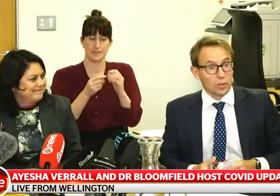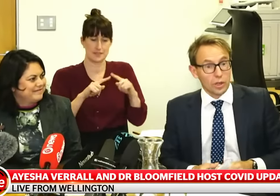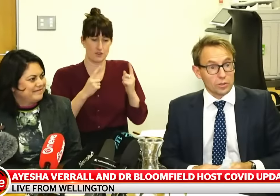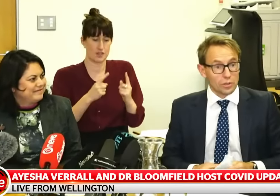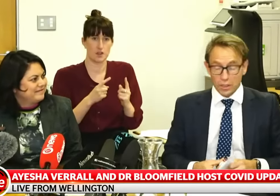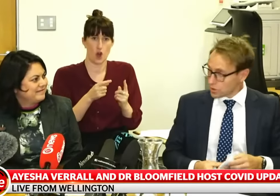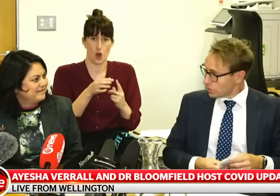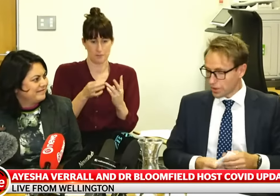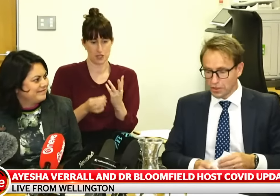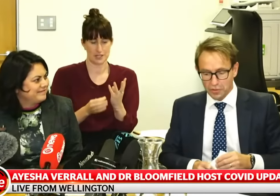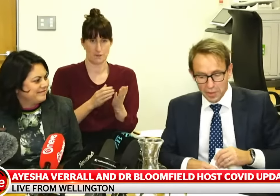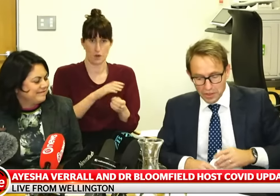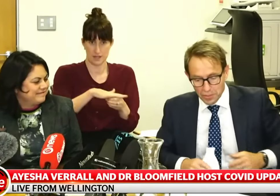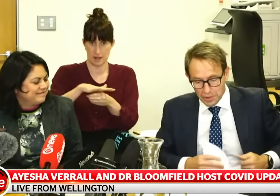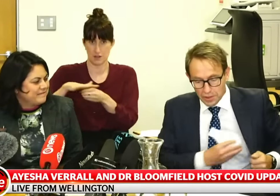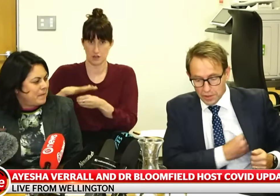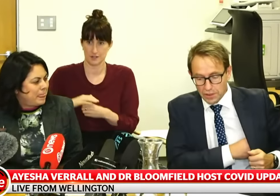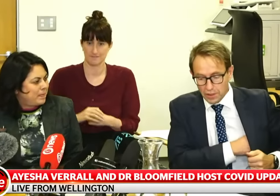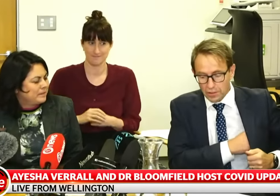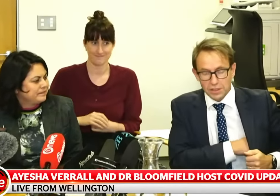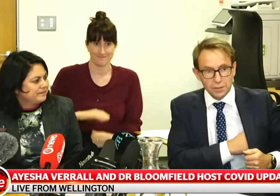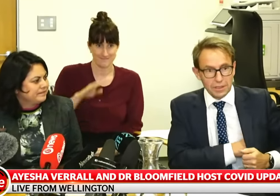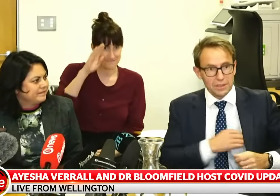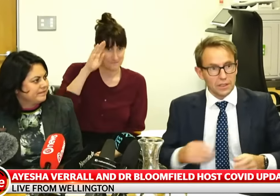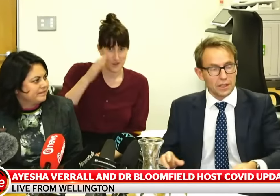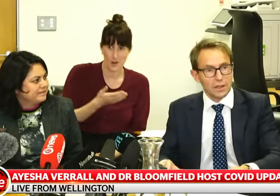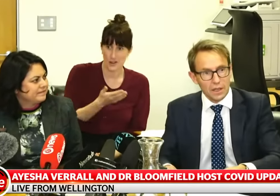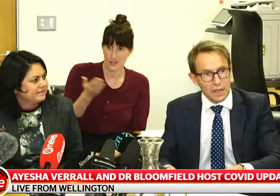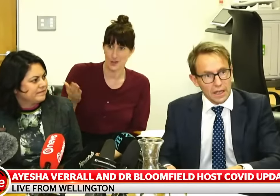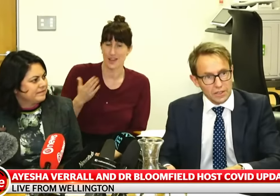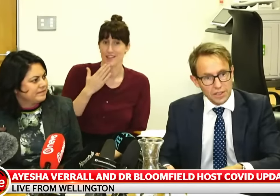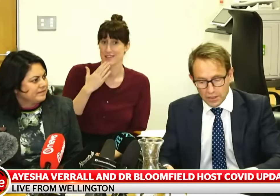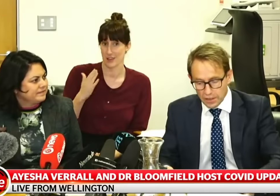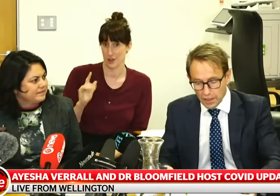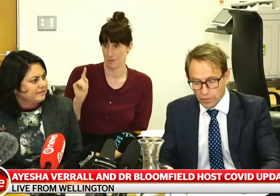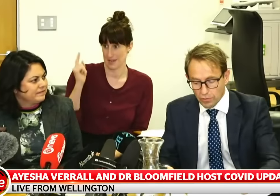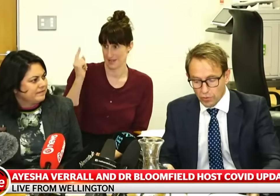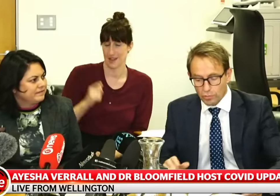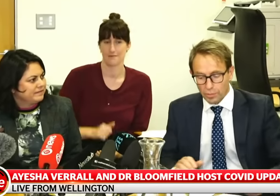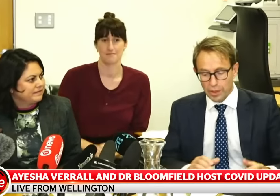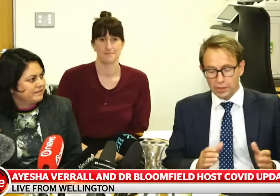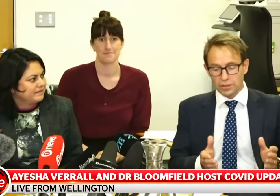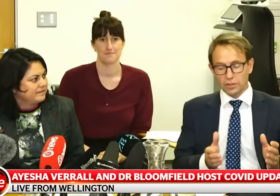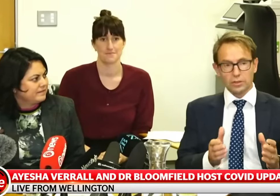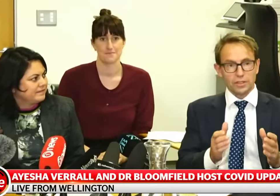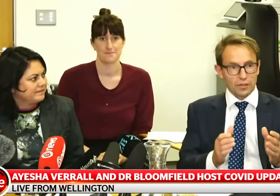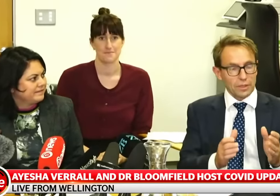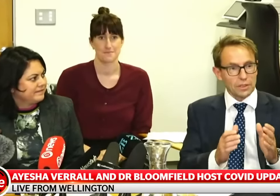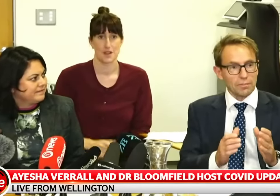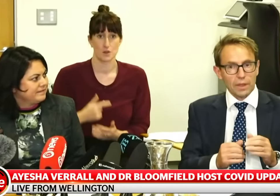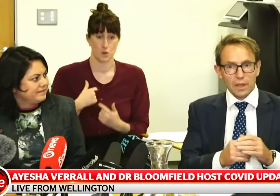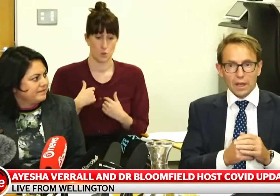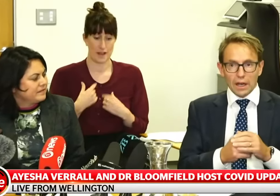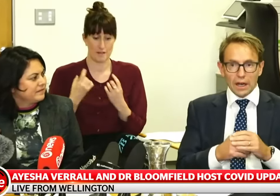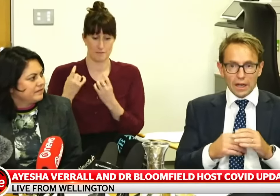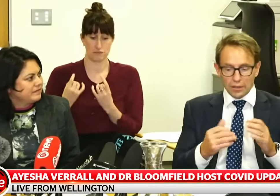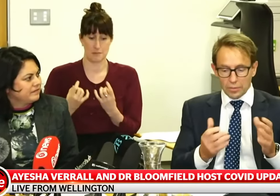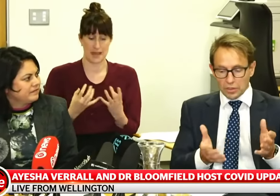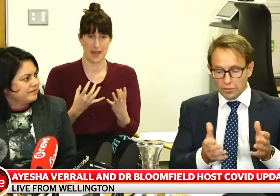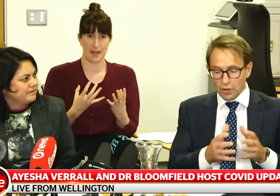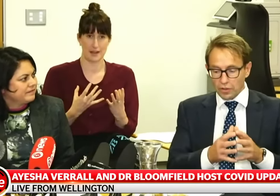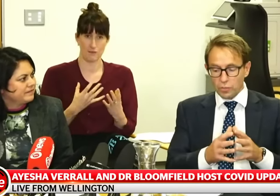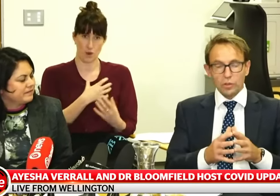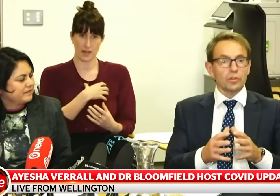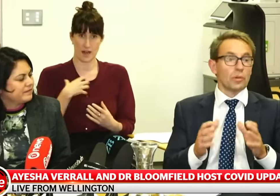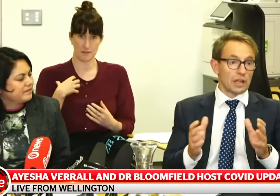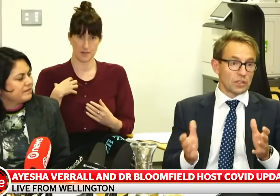Well, kia ora koutou katoa. Thank you very much, Minister. So as the Minister has said, to inform preparedness across government, the